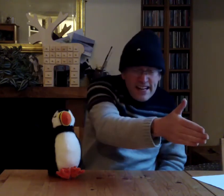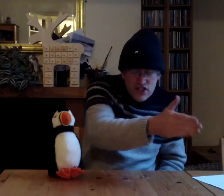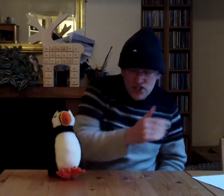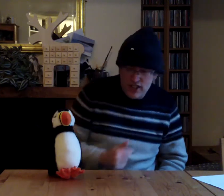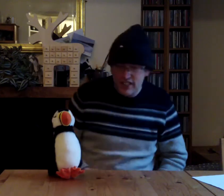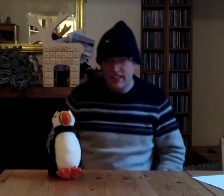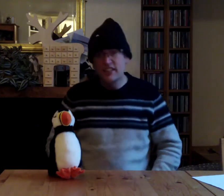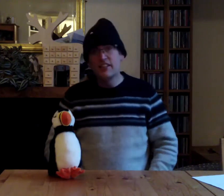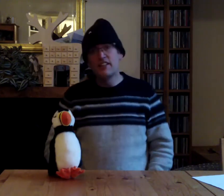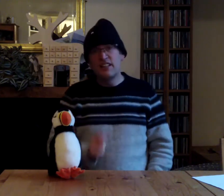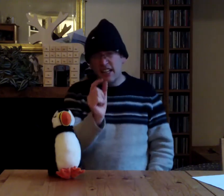fish,